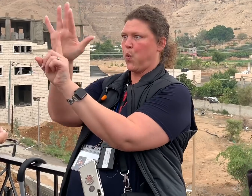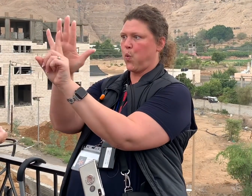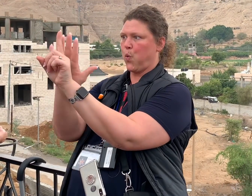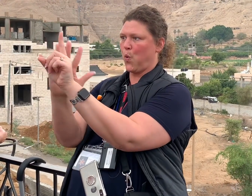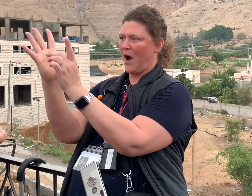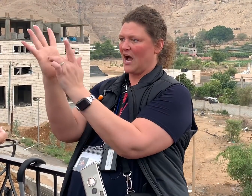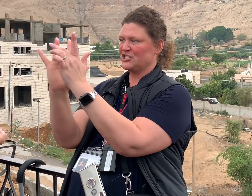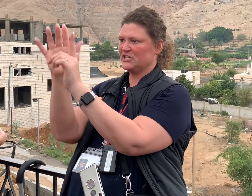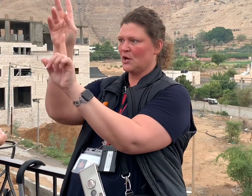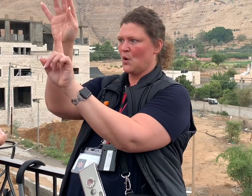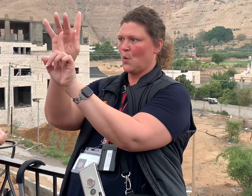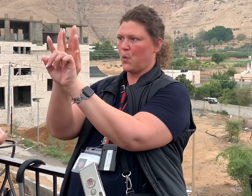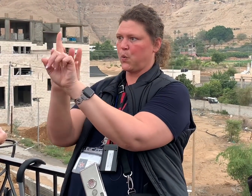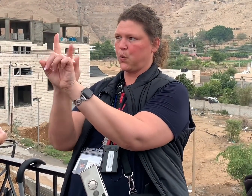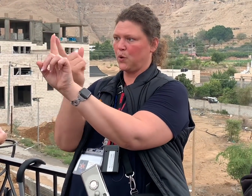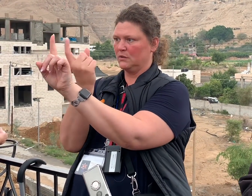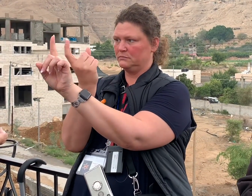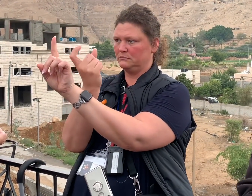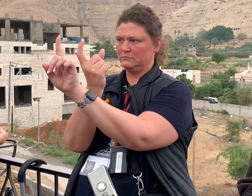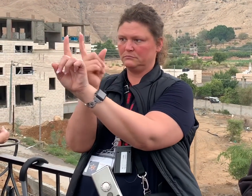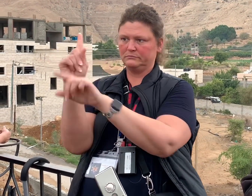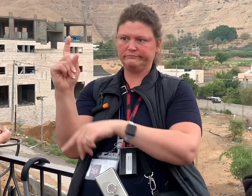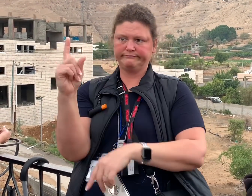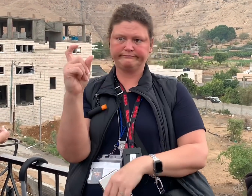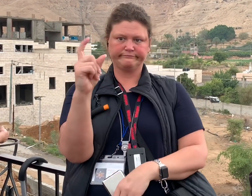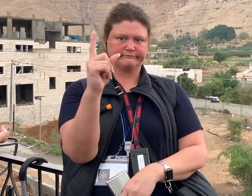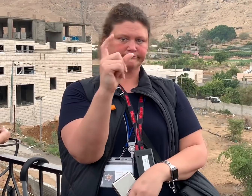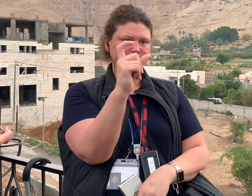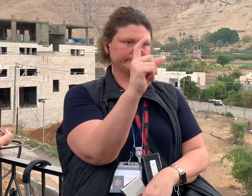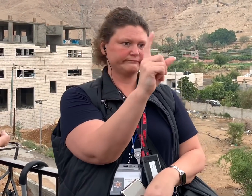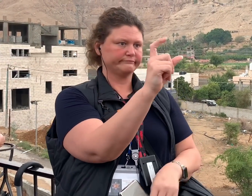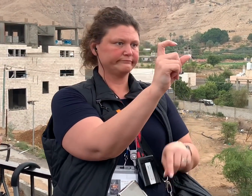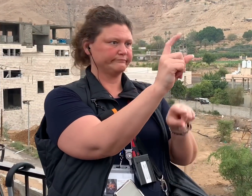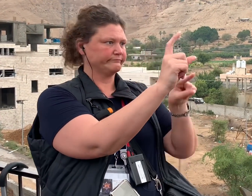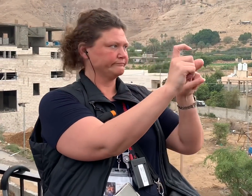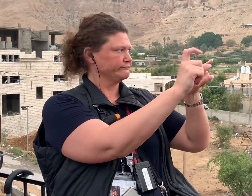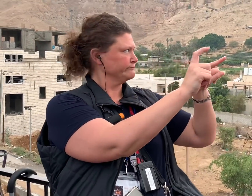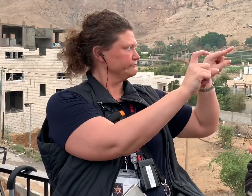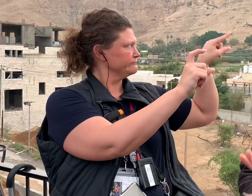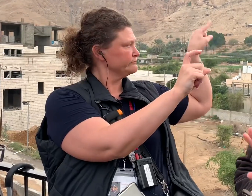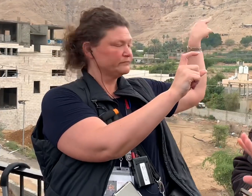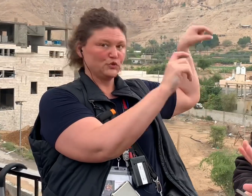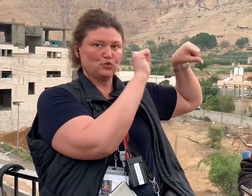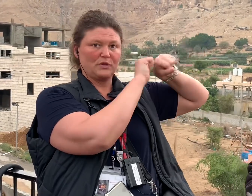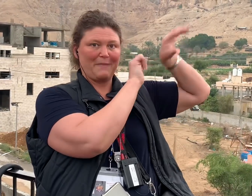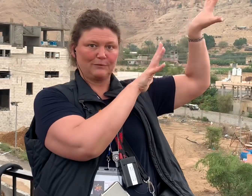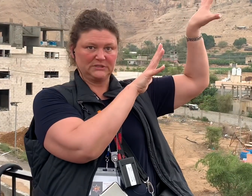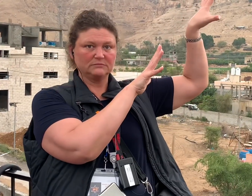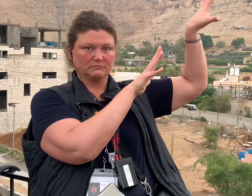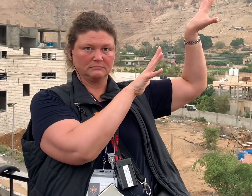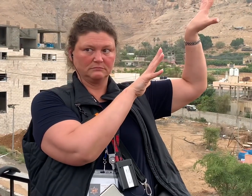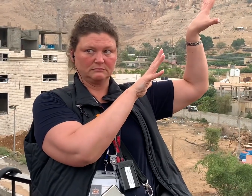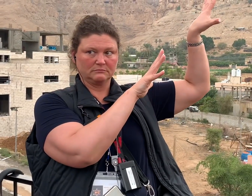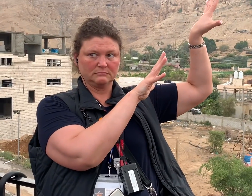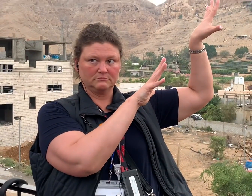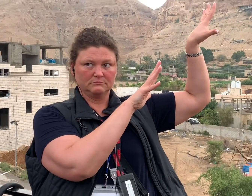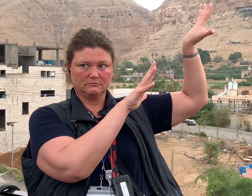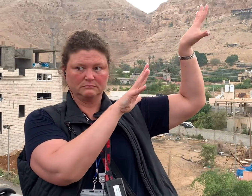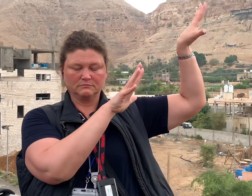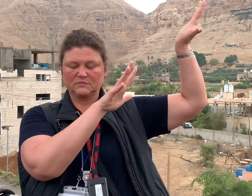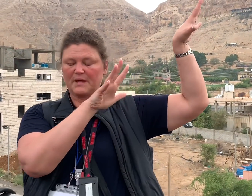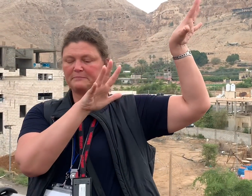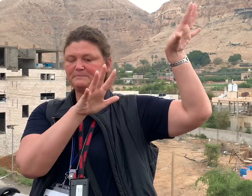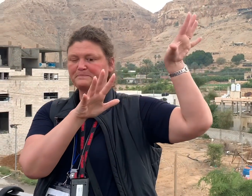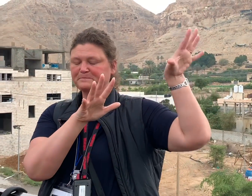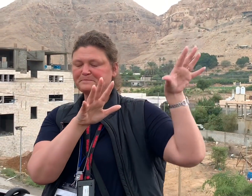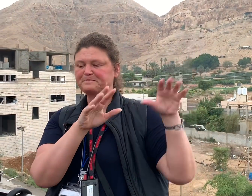say, 2 to 3 miles further from this point, okay? Yeah, it's not far. So